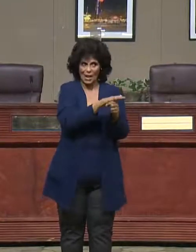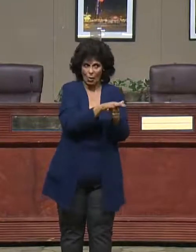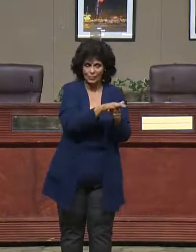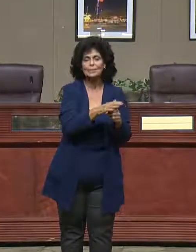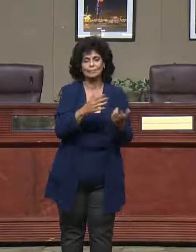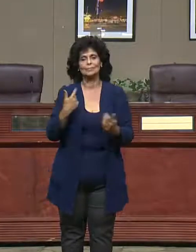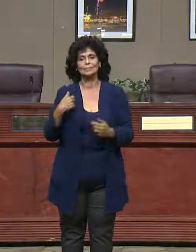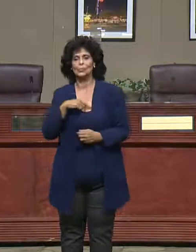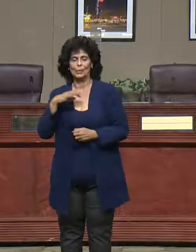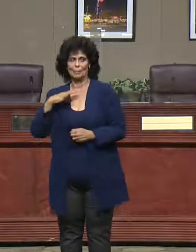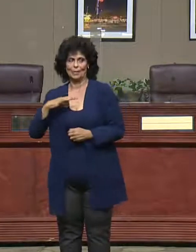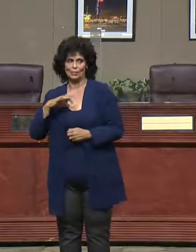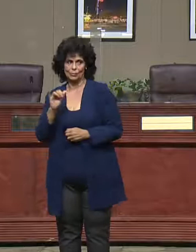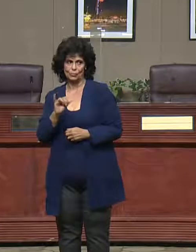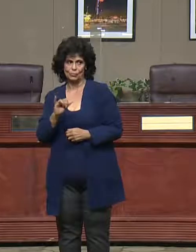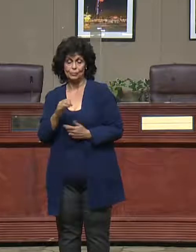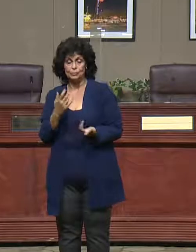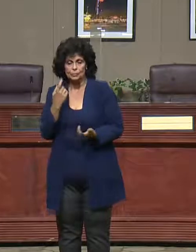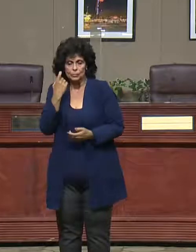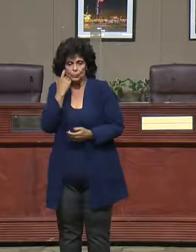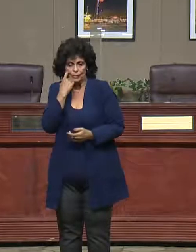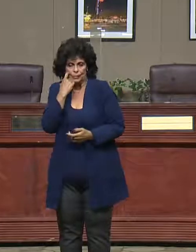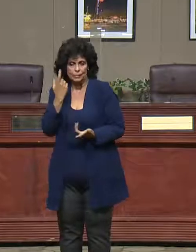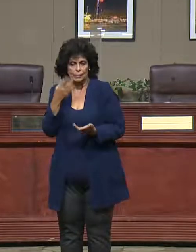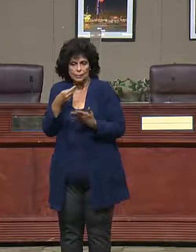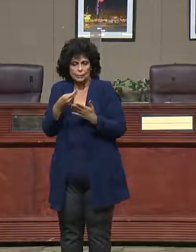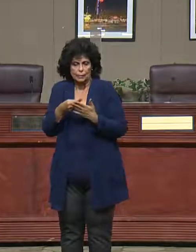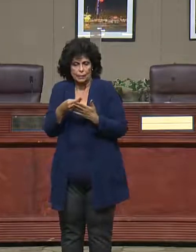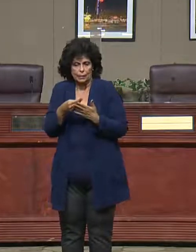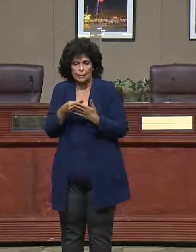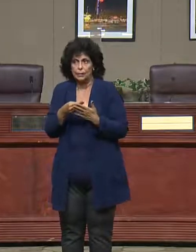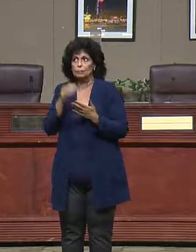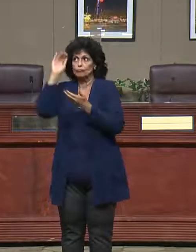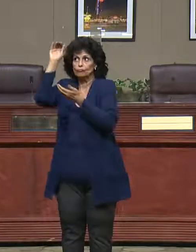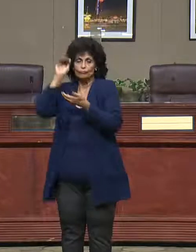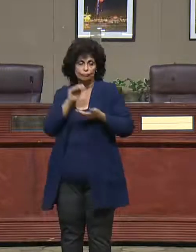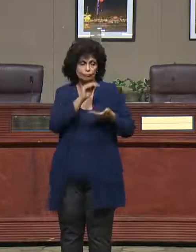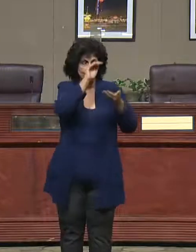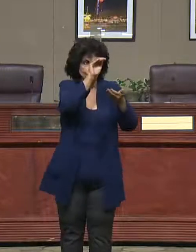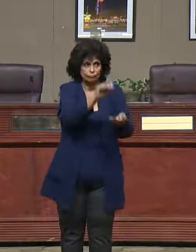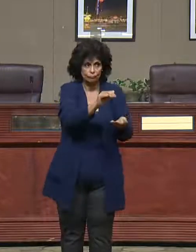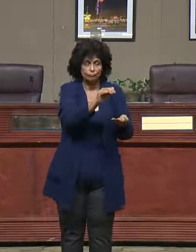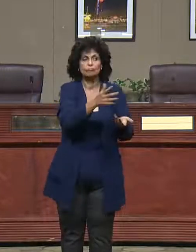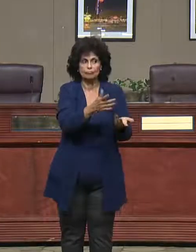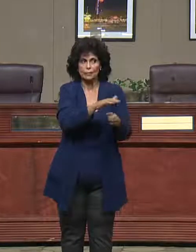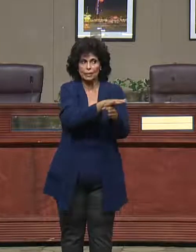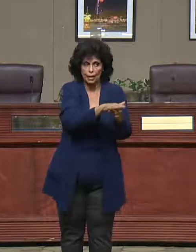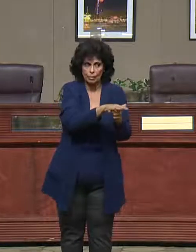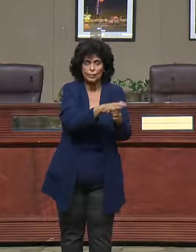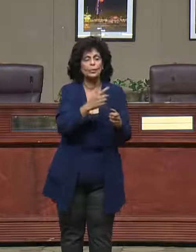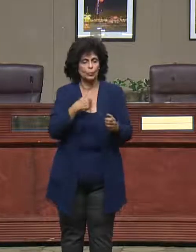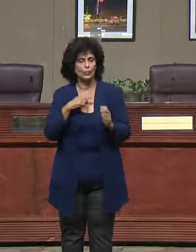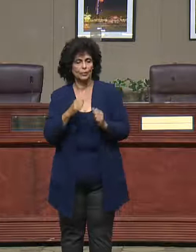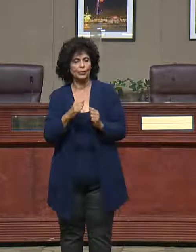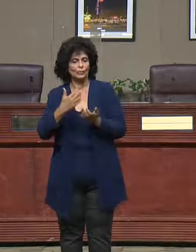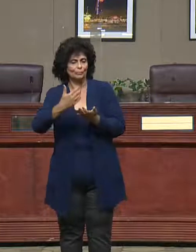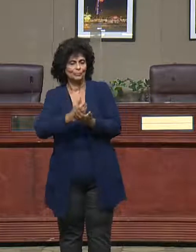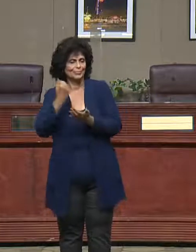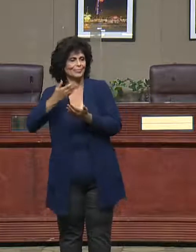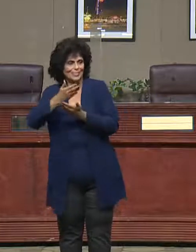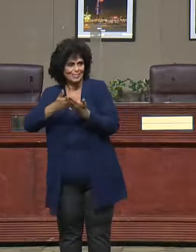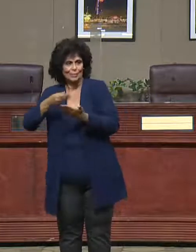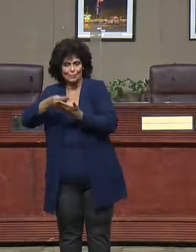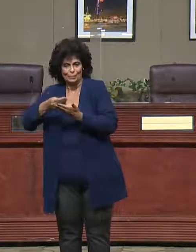that recently the county received, and we were able to access some funds. But for us, it's all about